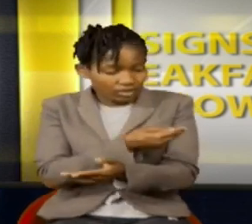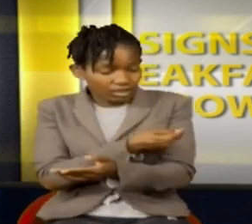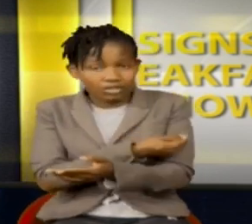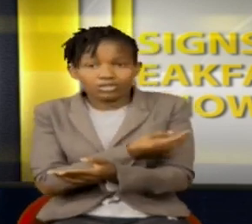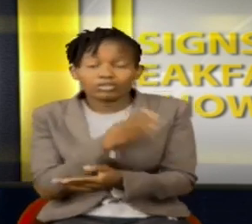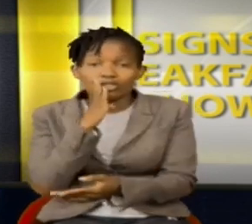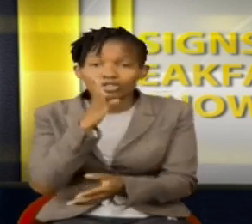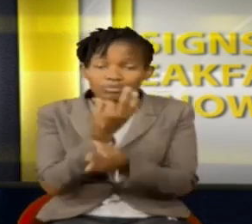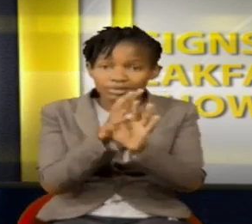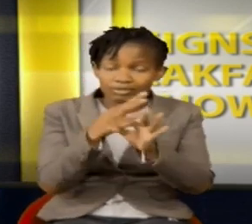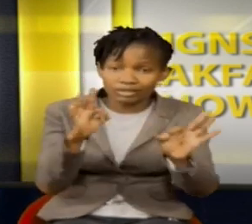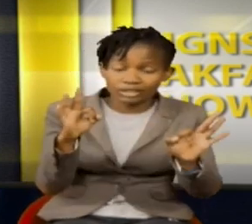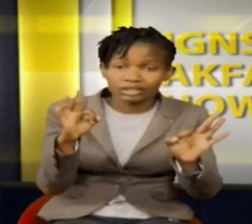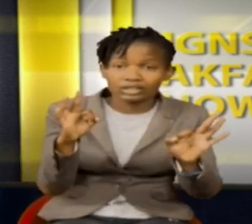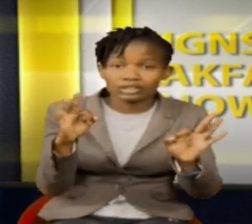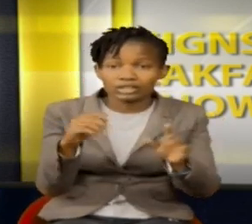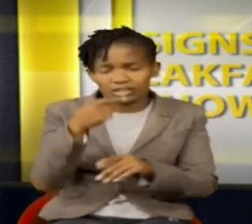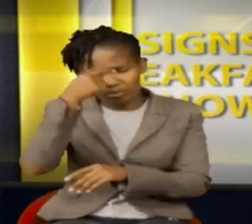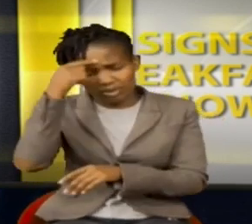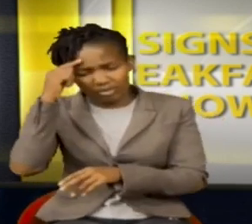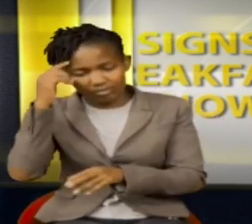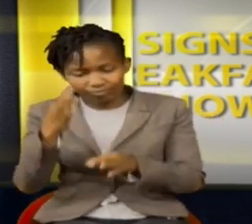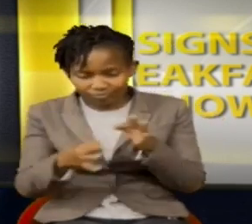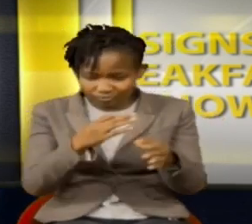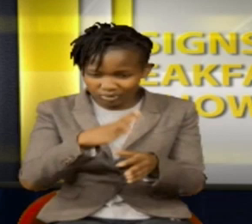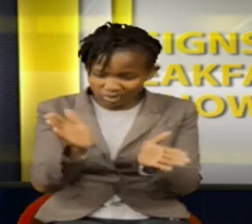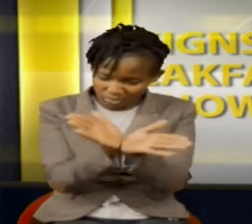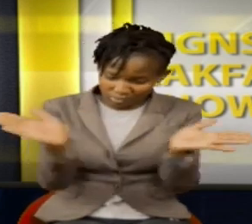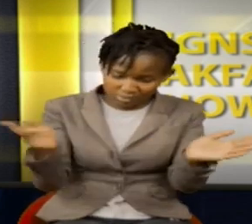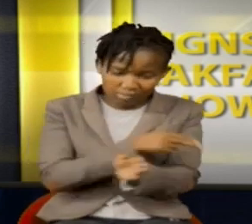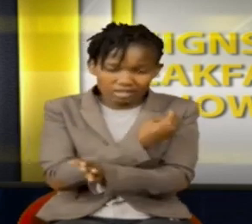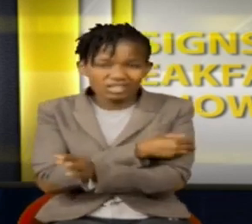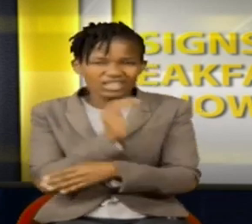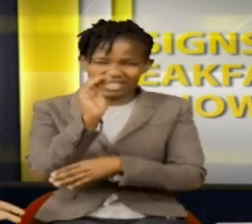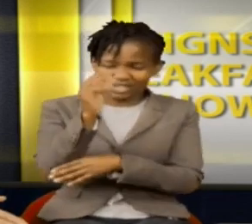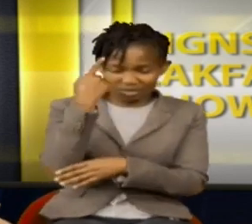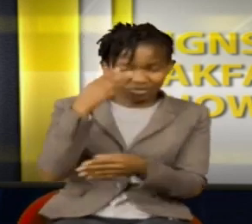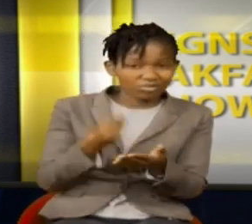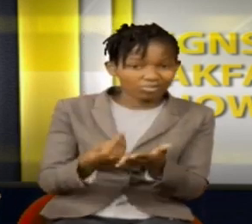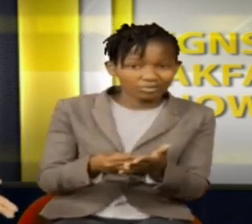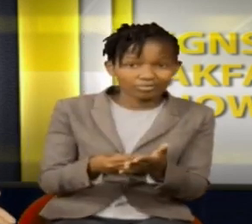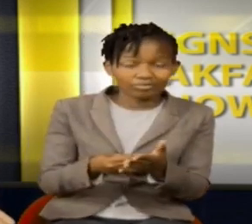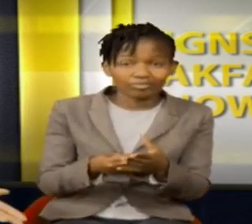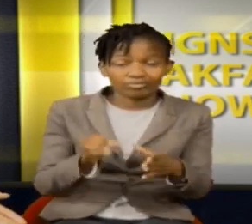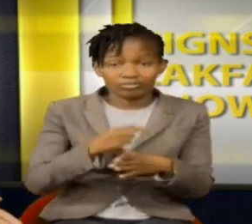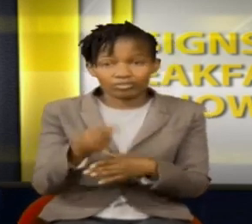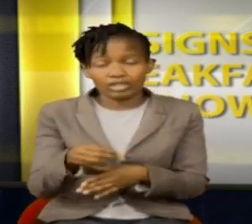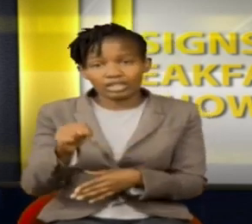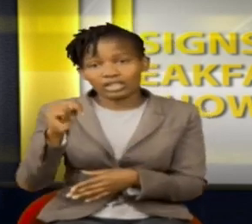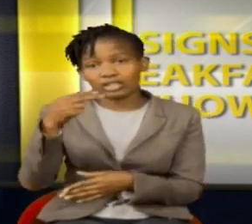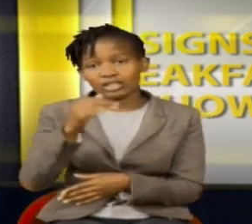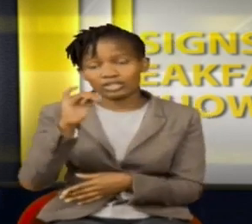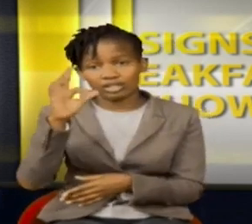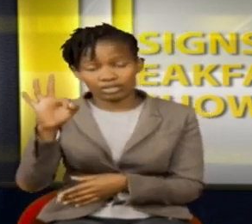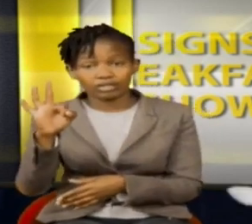isn't. It isn't free. Yes. Because when you, even if you go to a public hospital, they ask you for money. They will ask you for money. They will tell you buy medicine